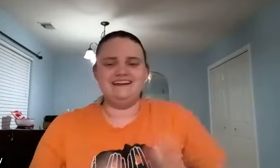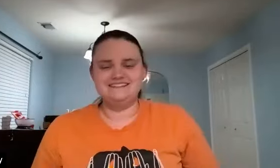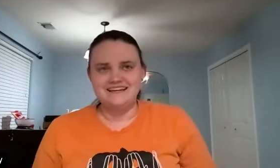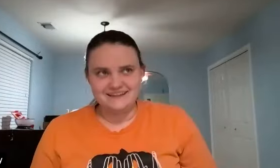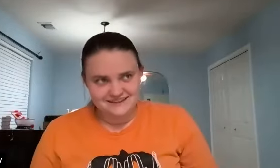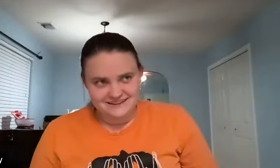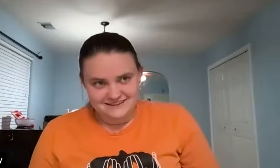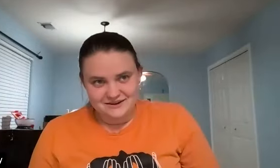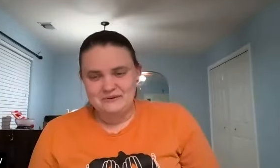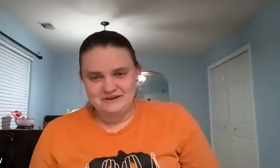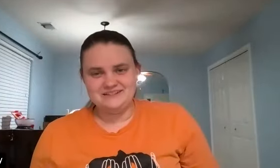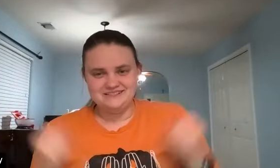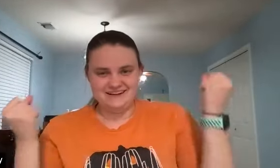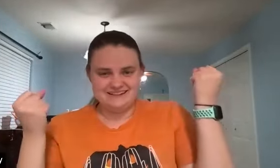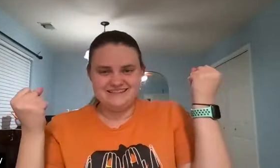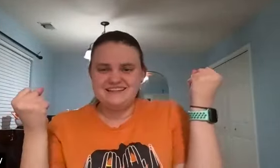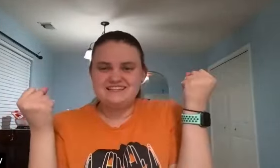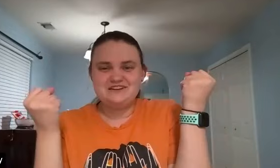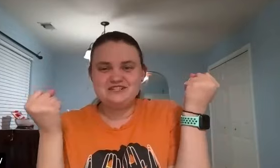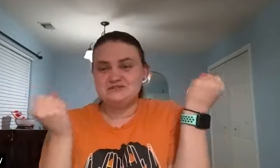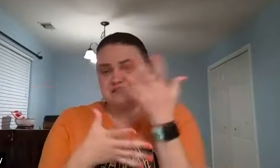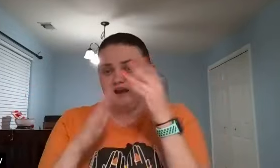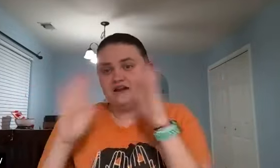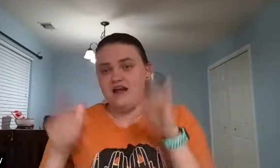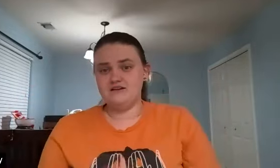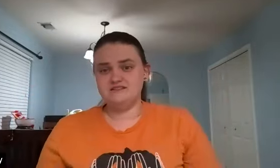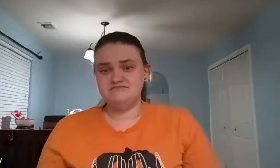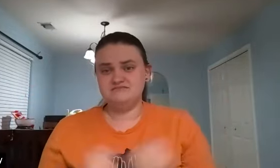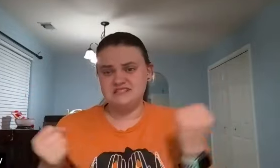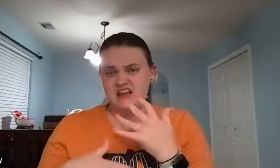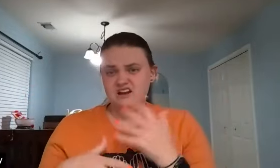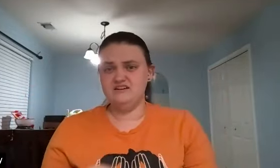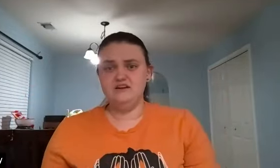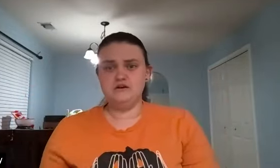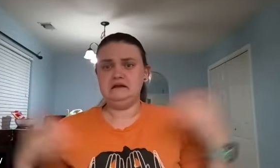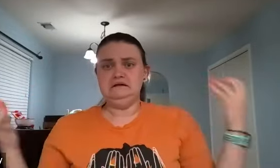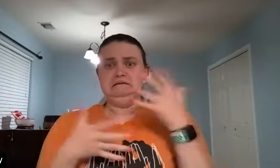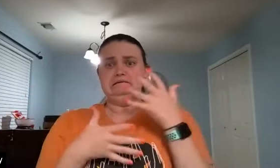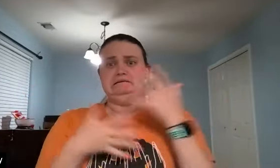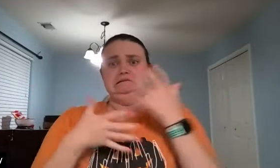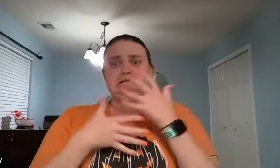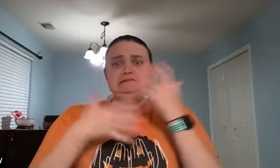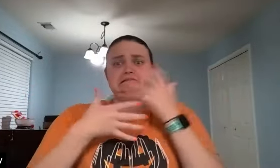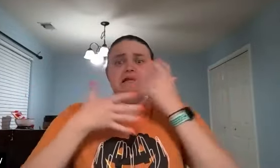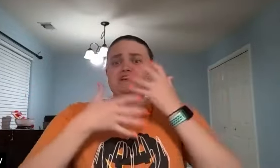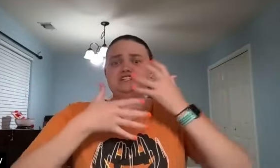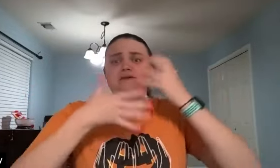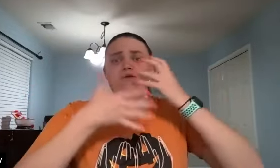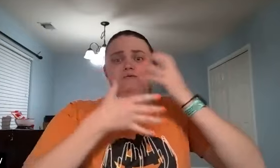it's like, oh my goodness, you guys, because they could just do scary house, scared. They're like, and they just keep going with